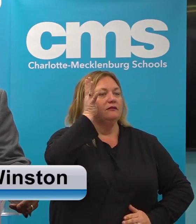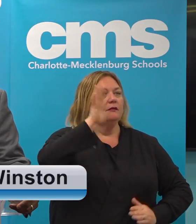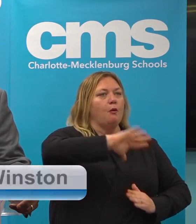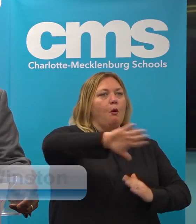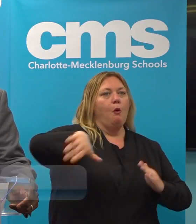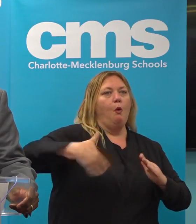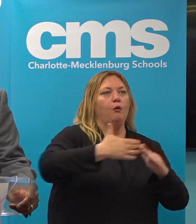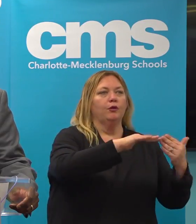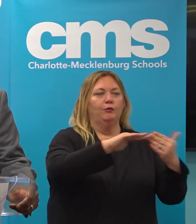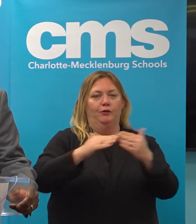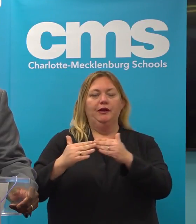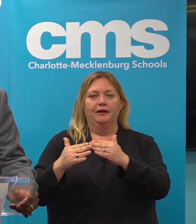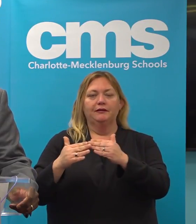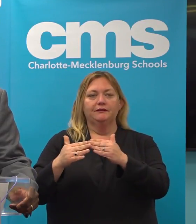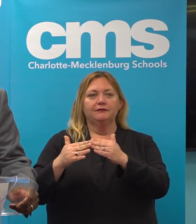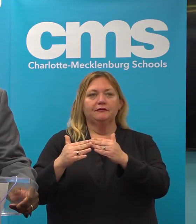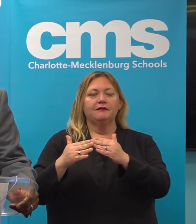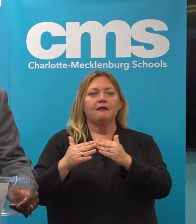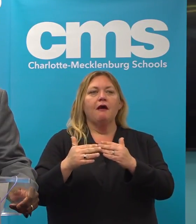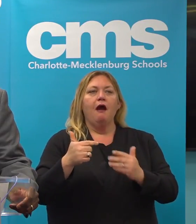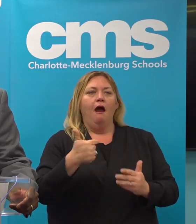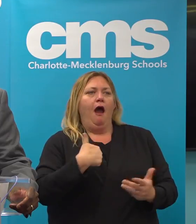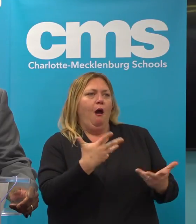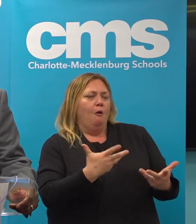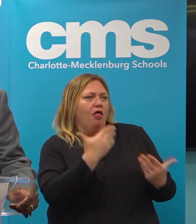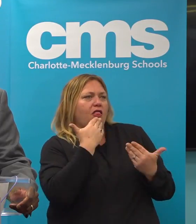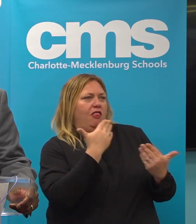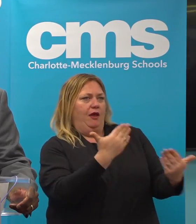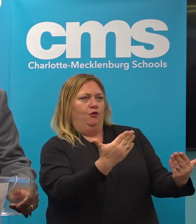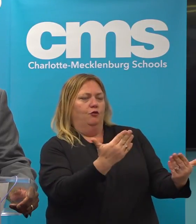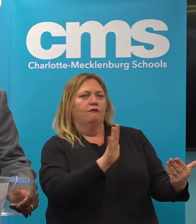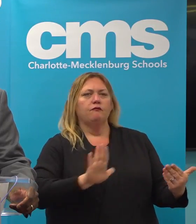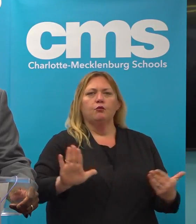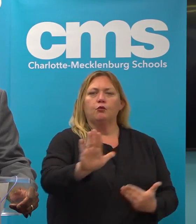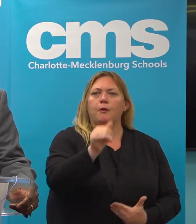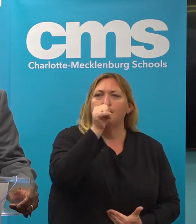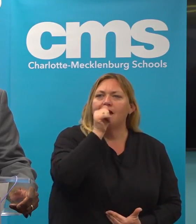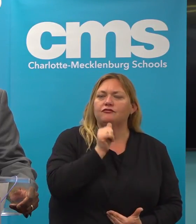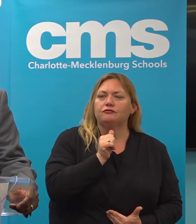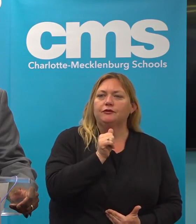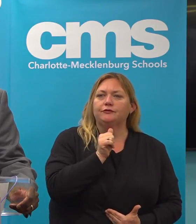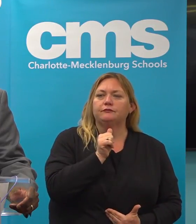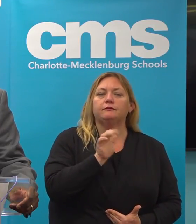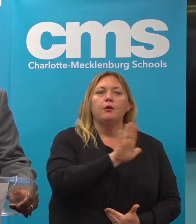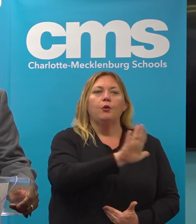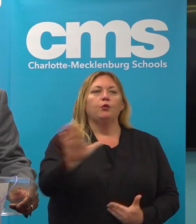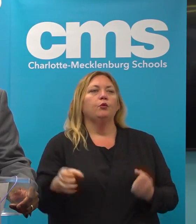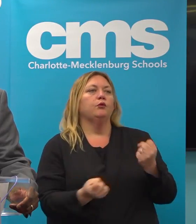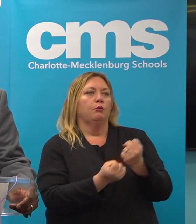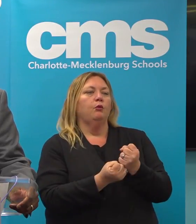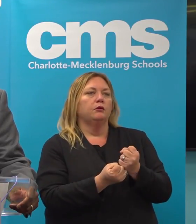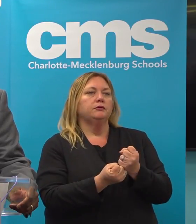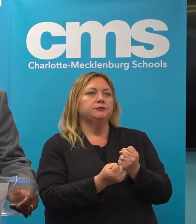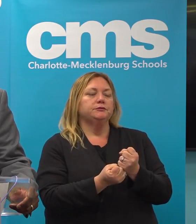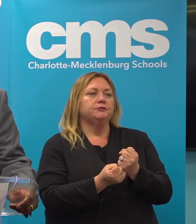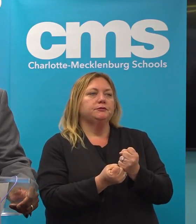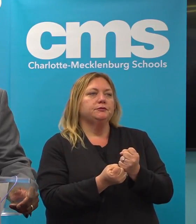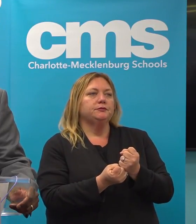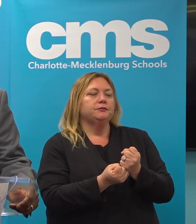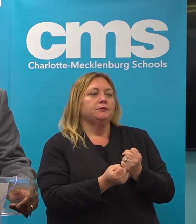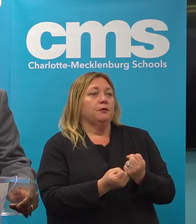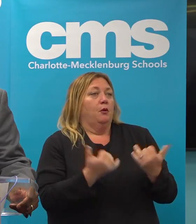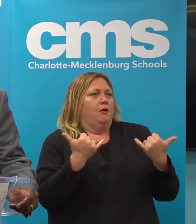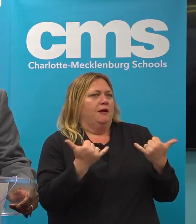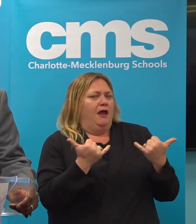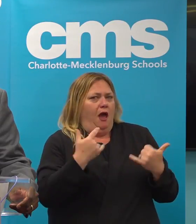entire community, I want to thank you for your patience and your support as